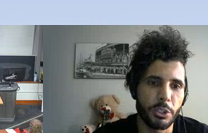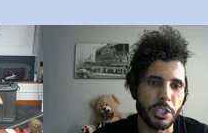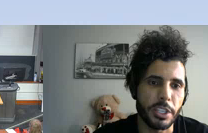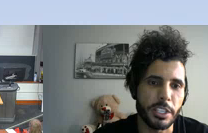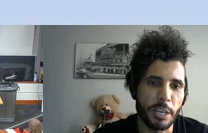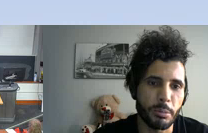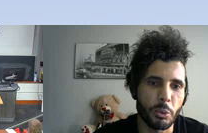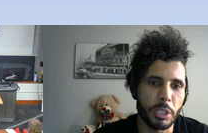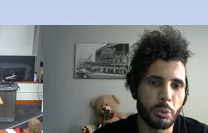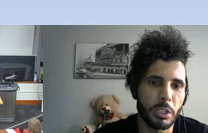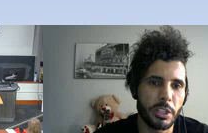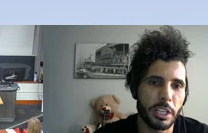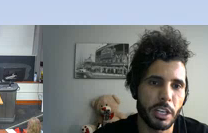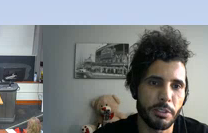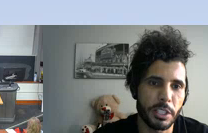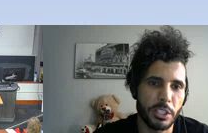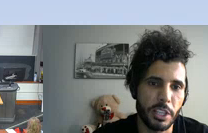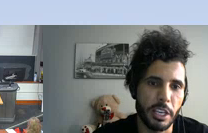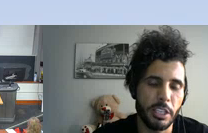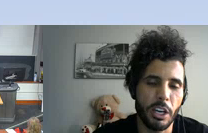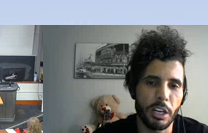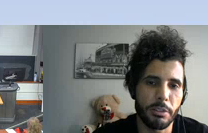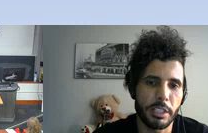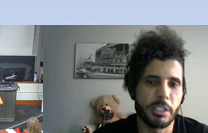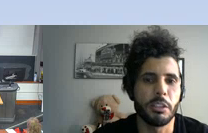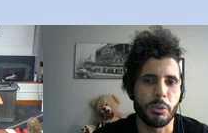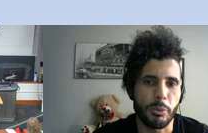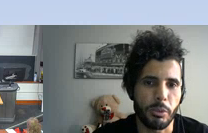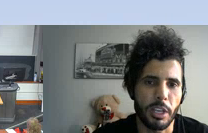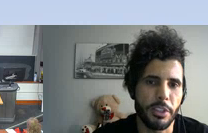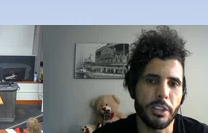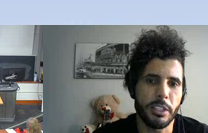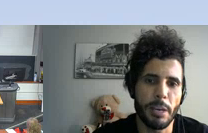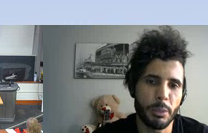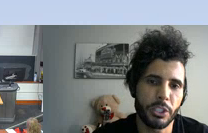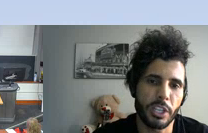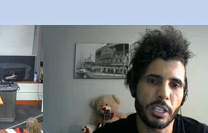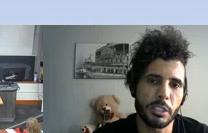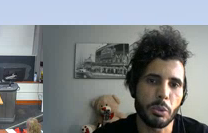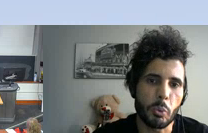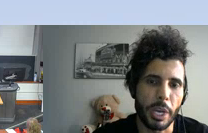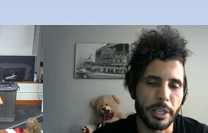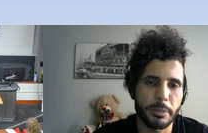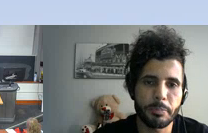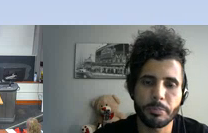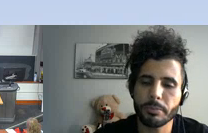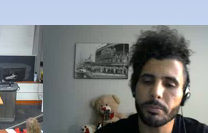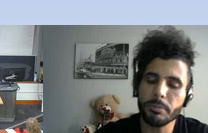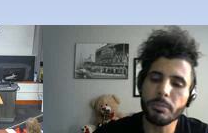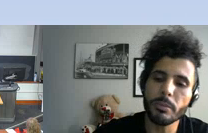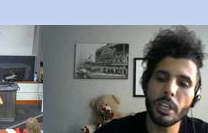you see the example, when will they harvest? They harvest, and then the WH sign, when.